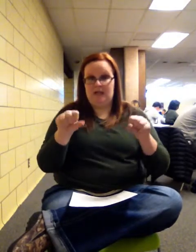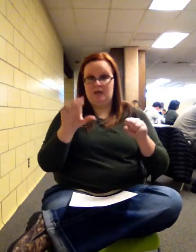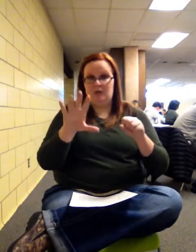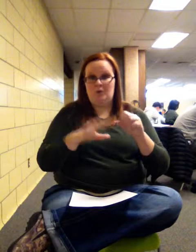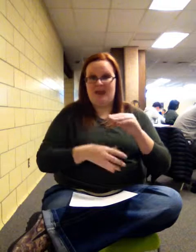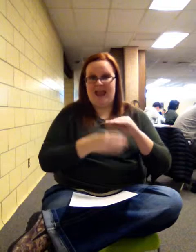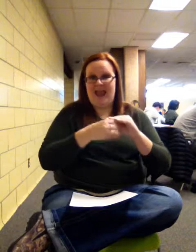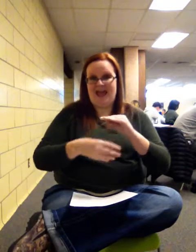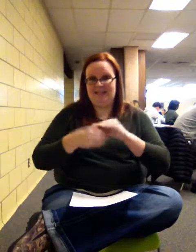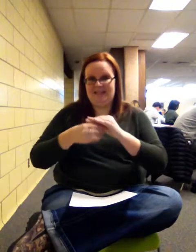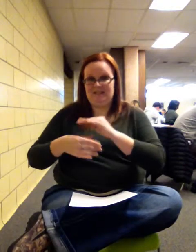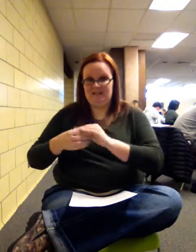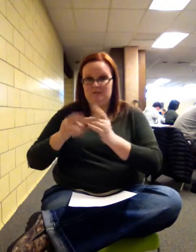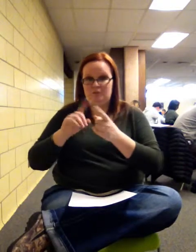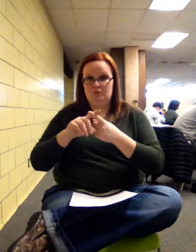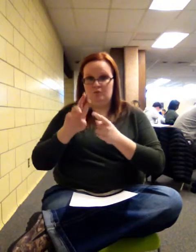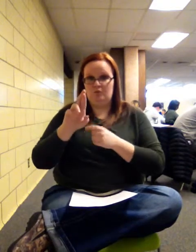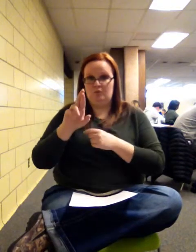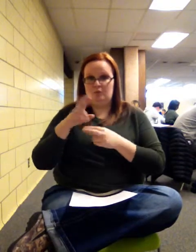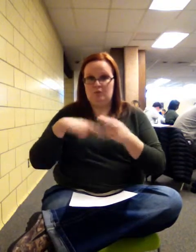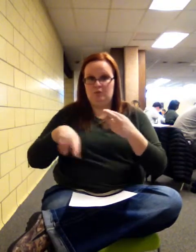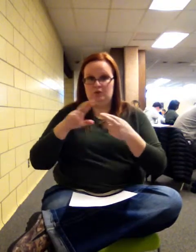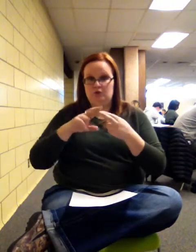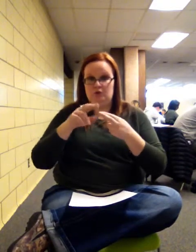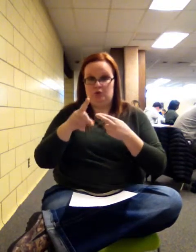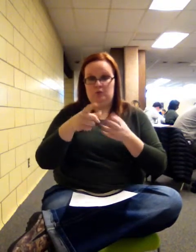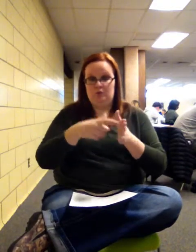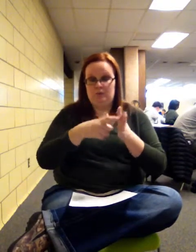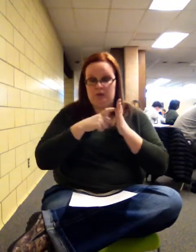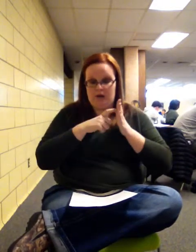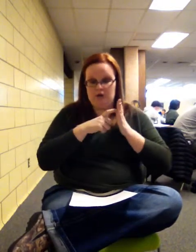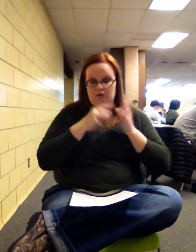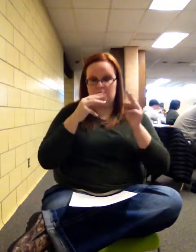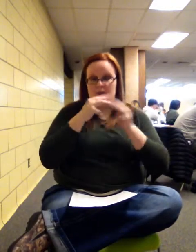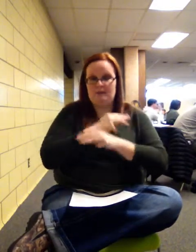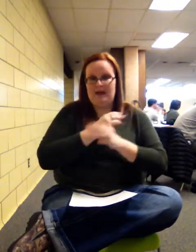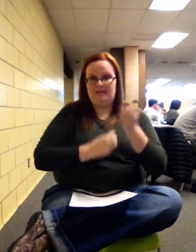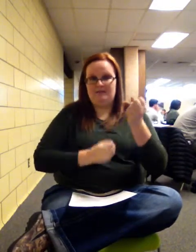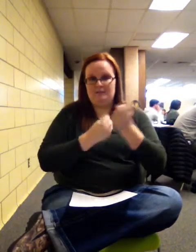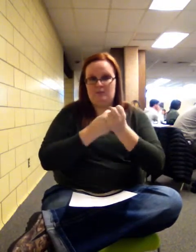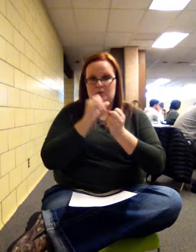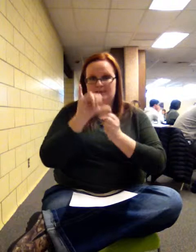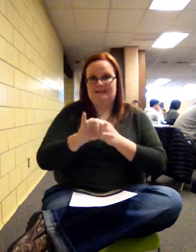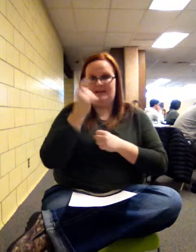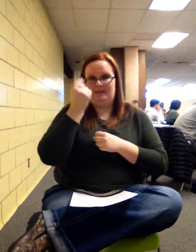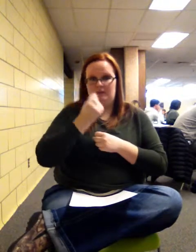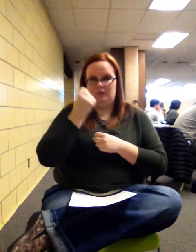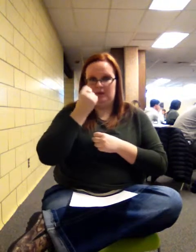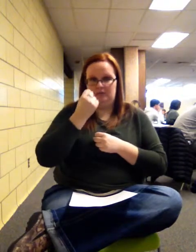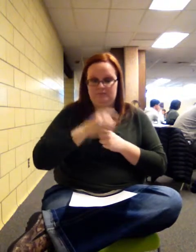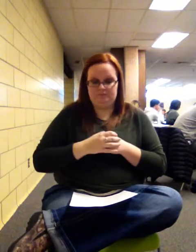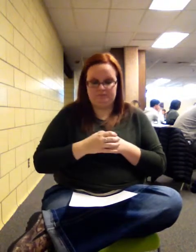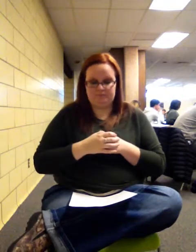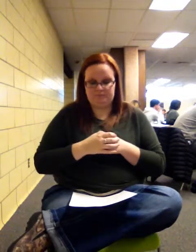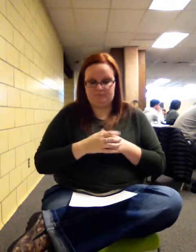return that you're going to require. So the math is supporting that theory. So the first variable